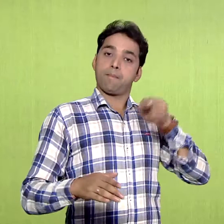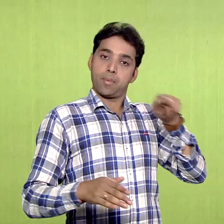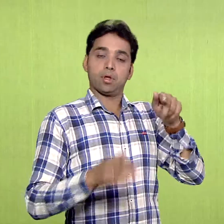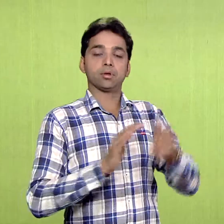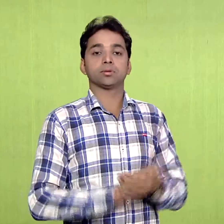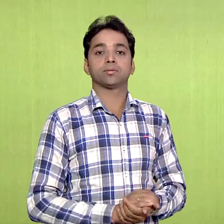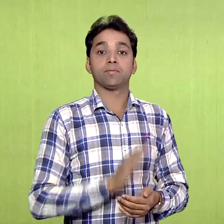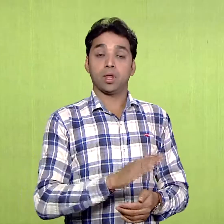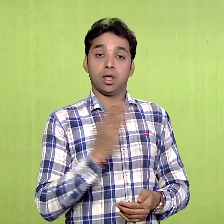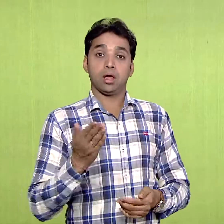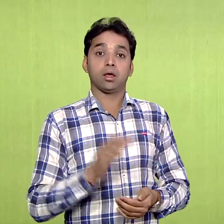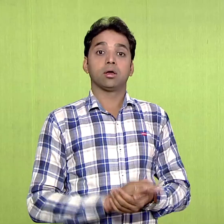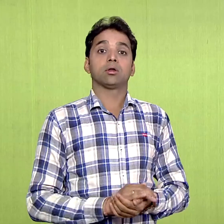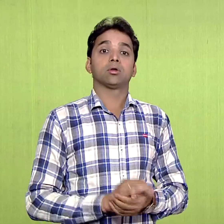and Udayagiri